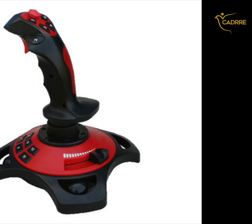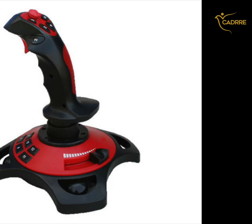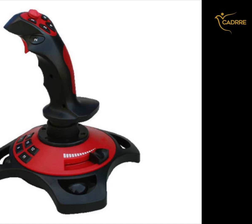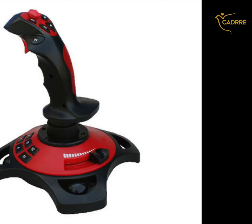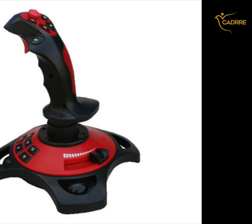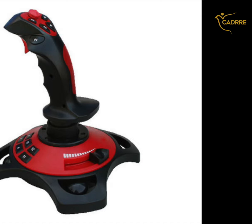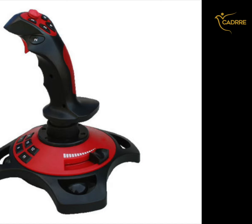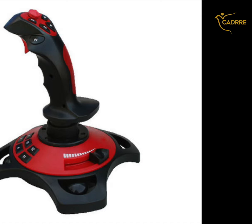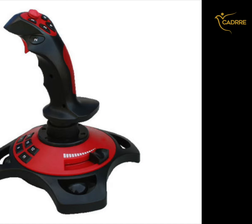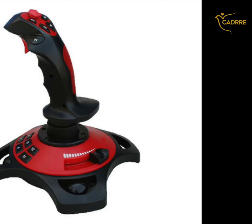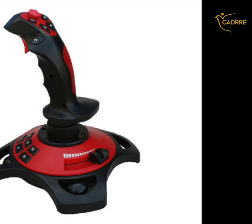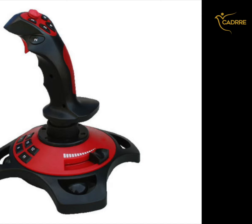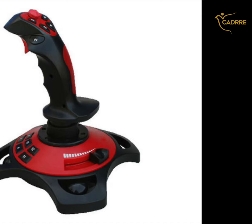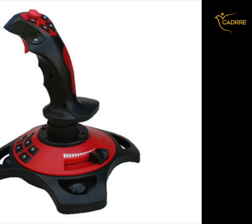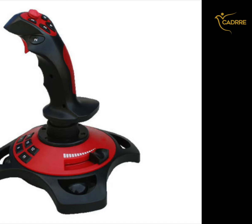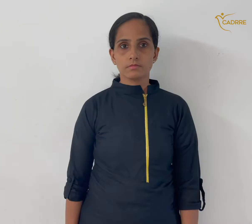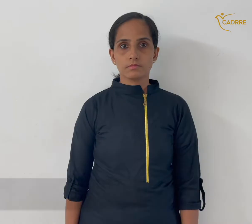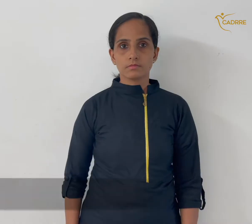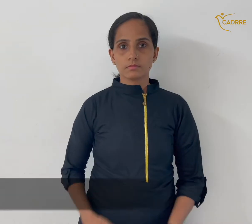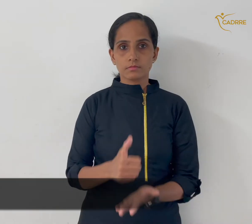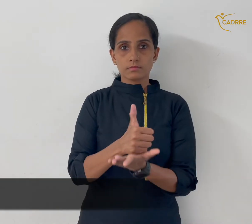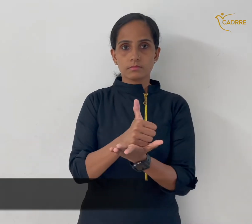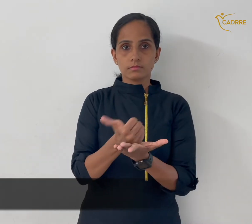dvd dvd drive dvd drive